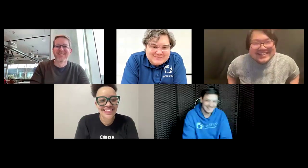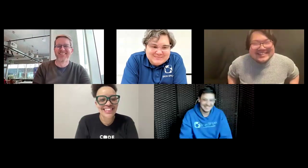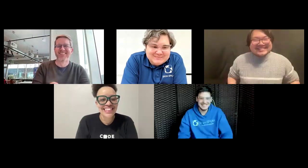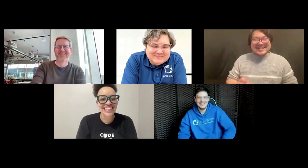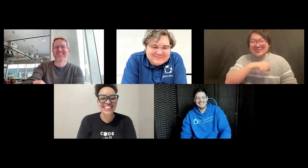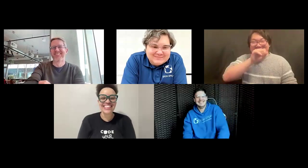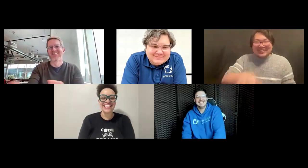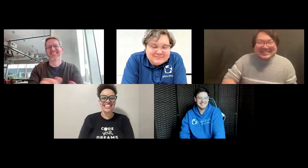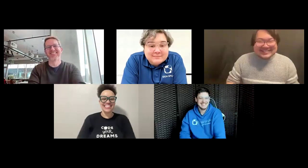expert Come coder join, now, right?